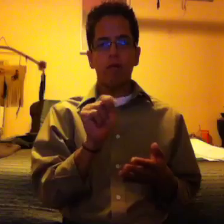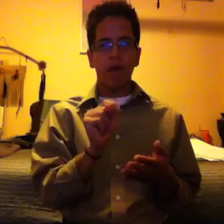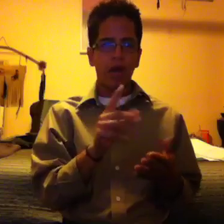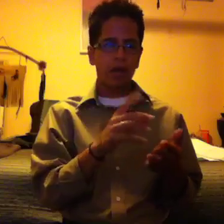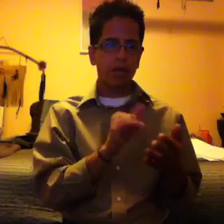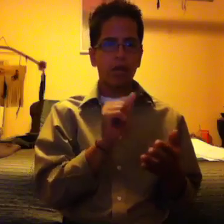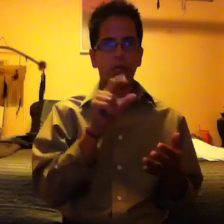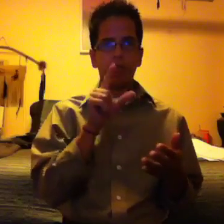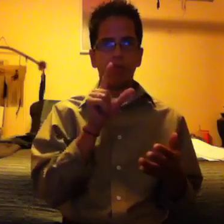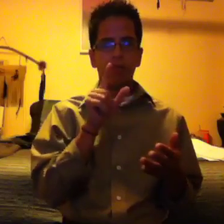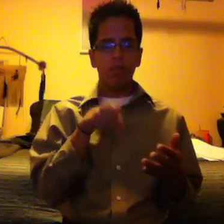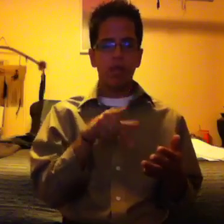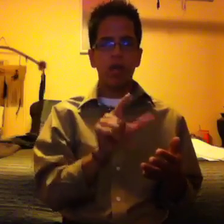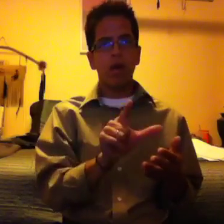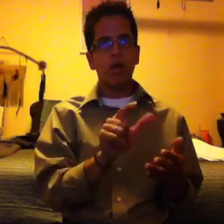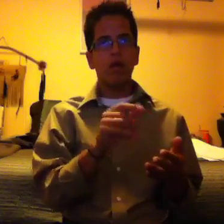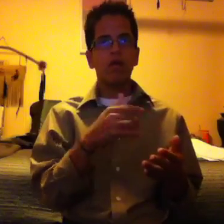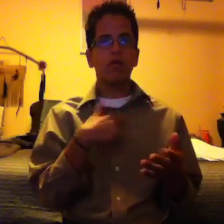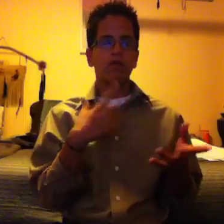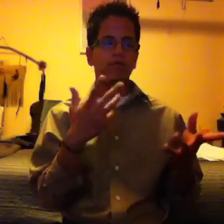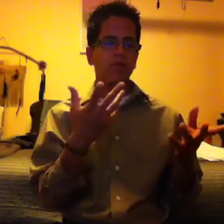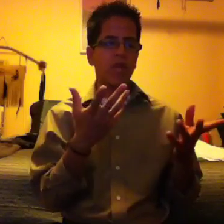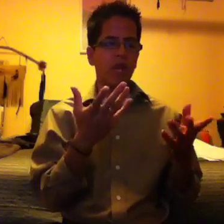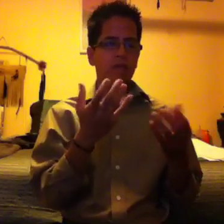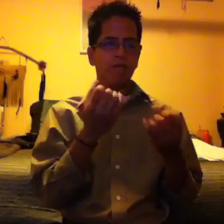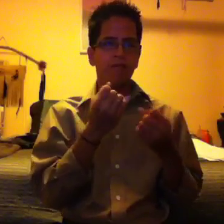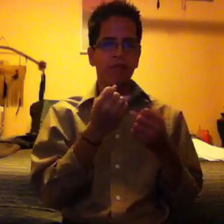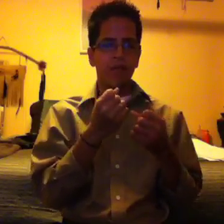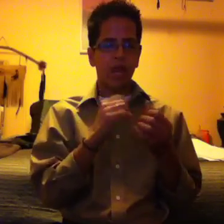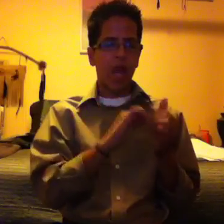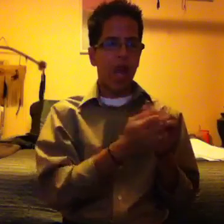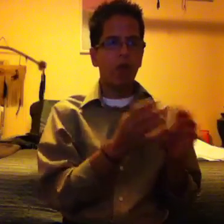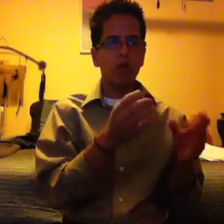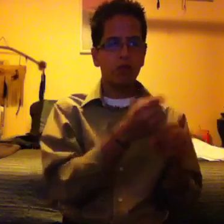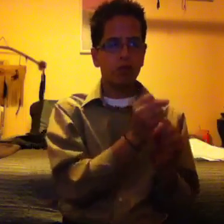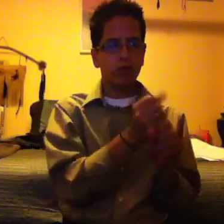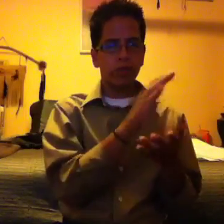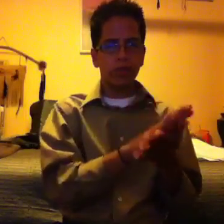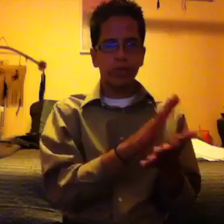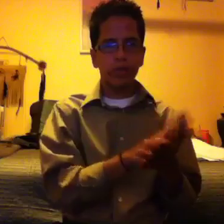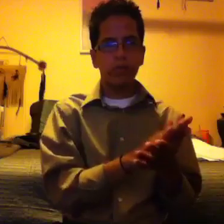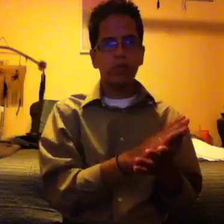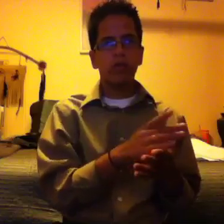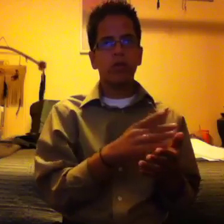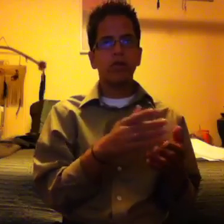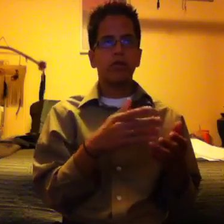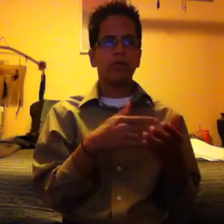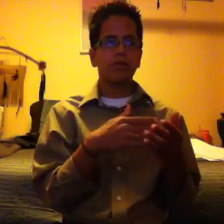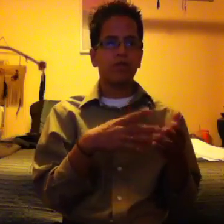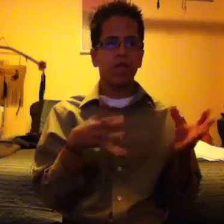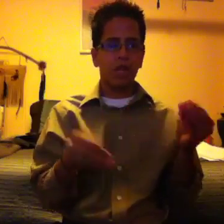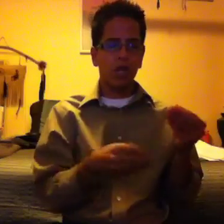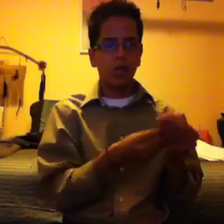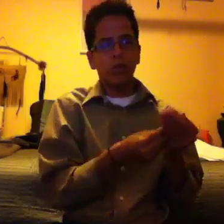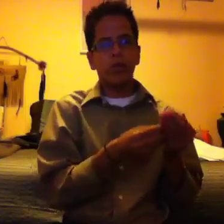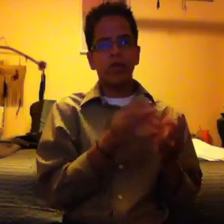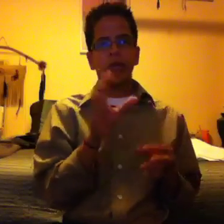together, write an abstract, and the different sections of the paper, how it should be arranged. And they did this, like I said, for 5 different